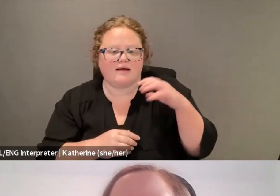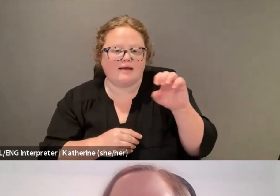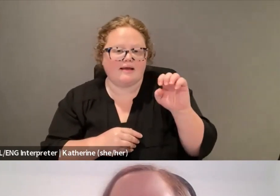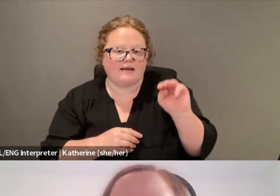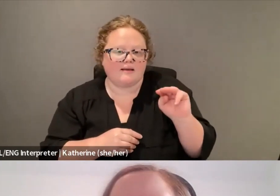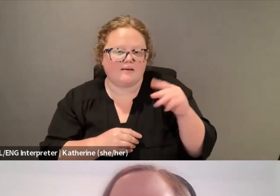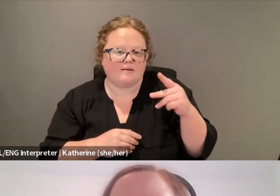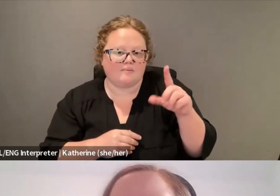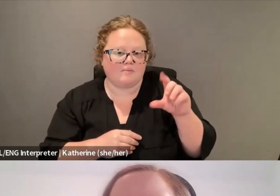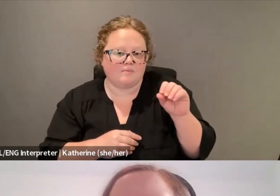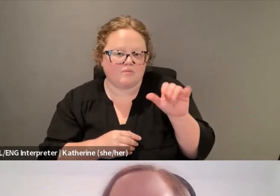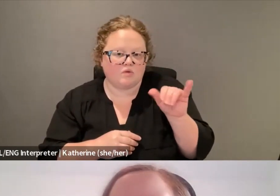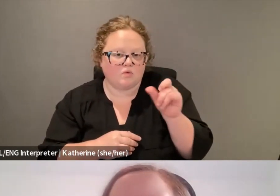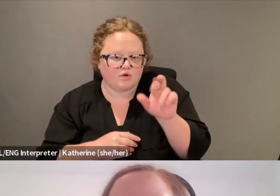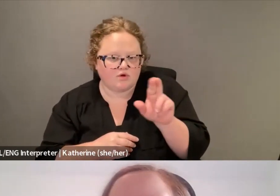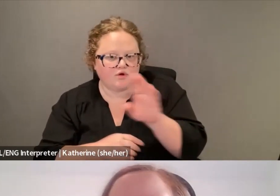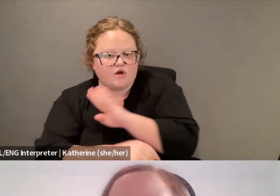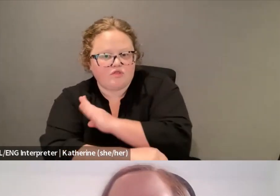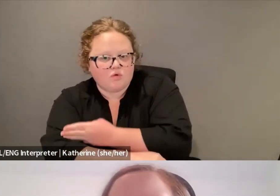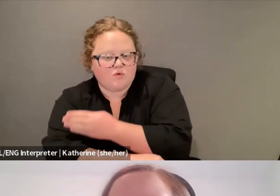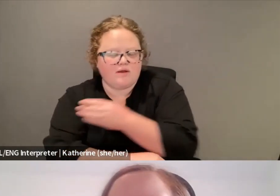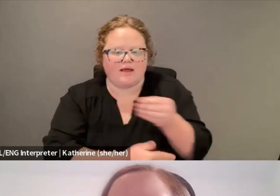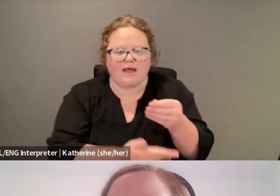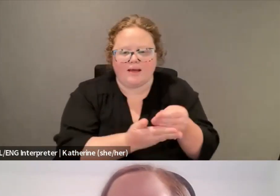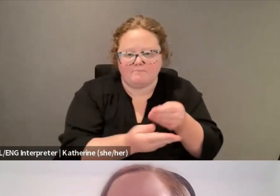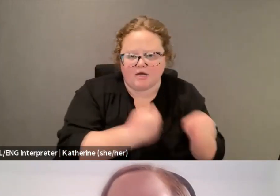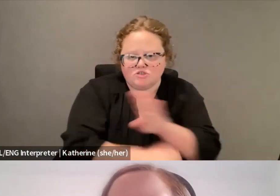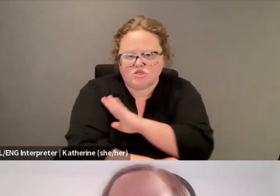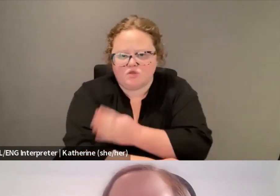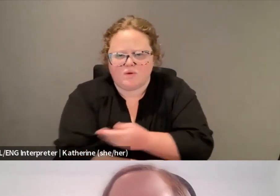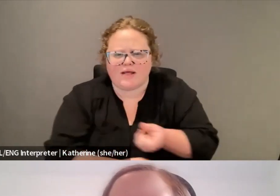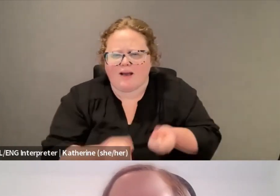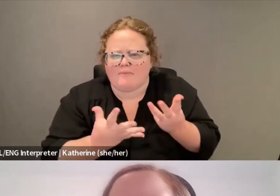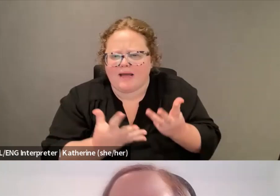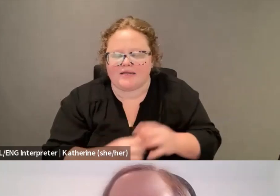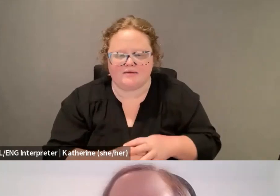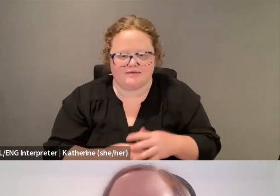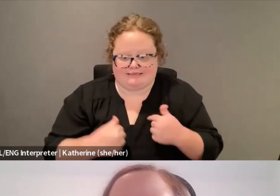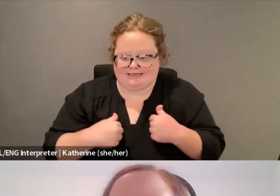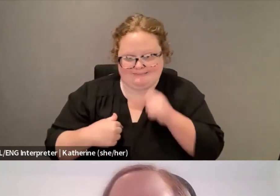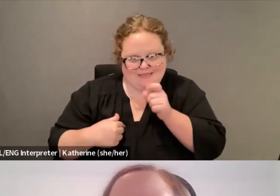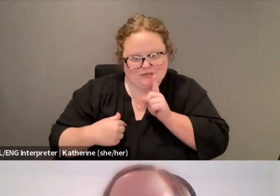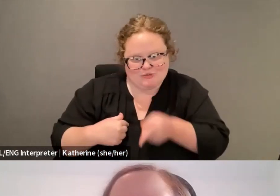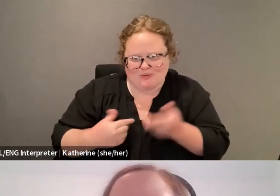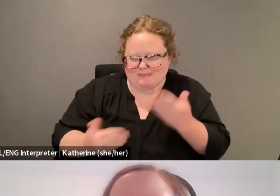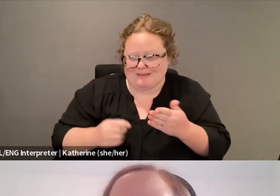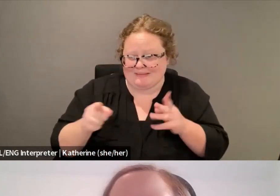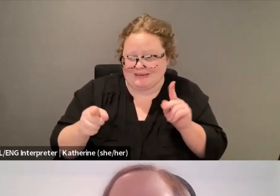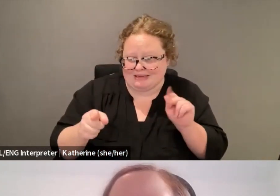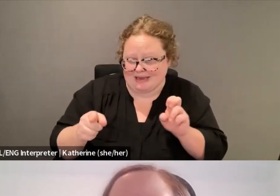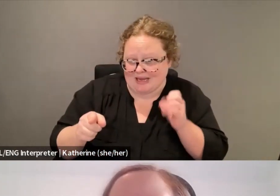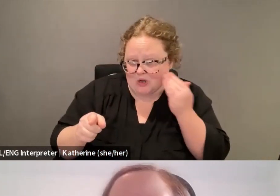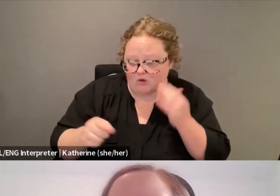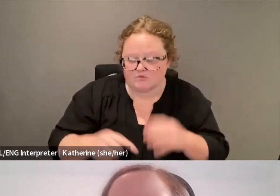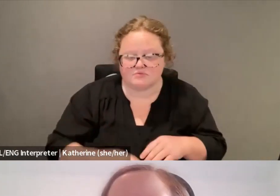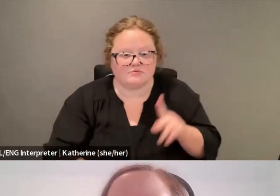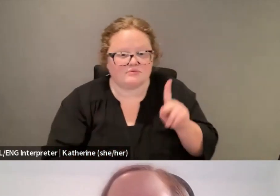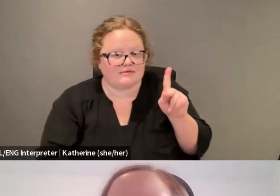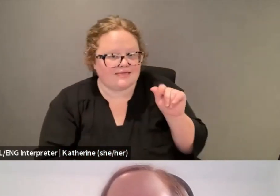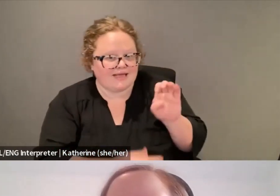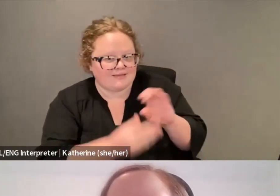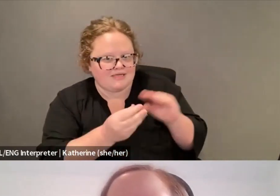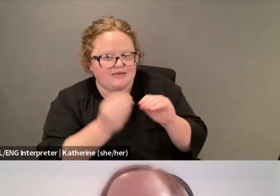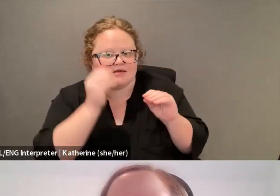wondering if Kate does. Yes, that's a great question. I would need to look at my, little